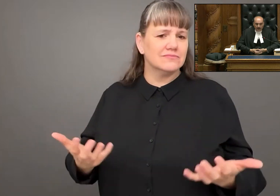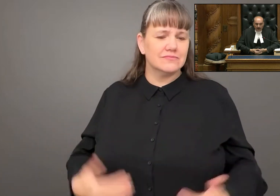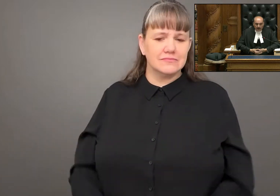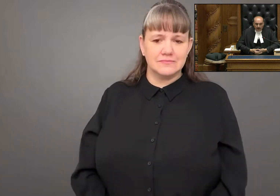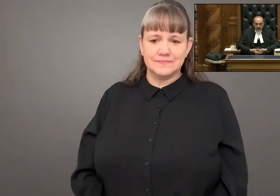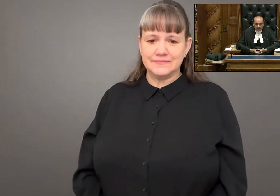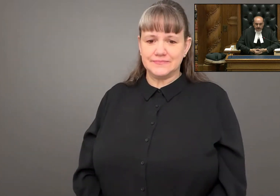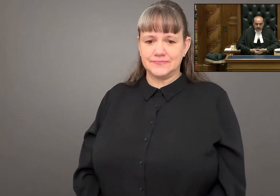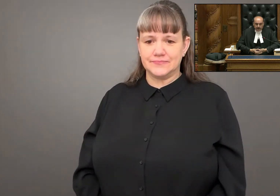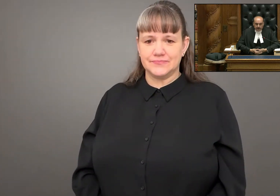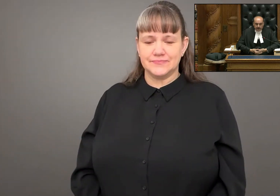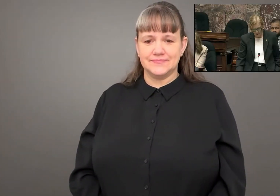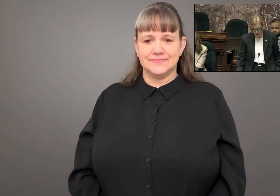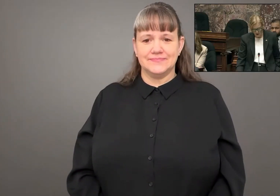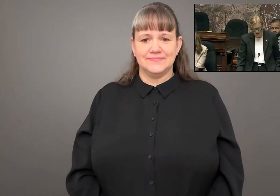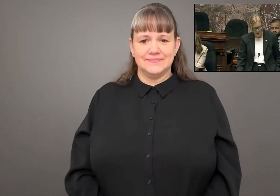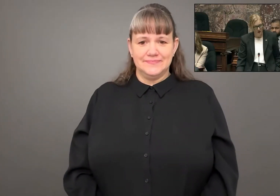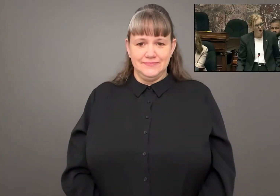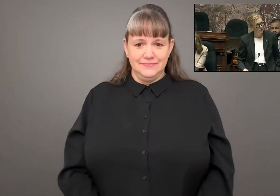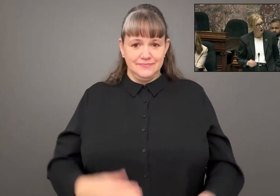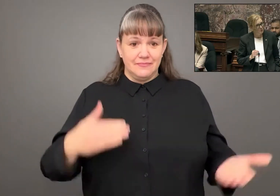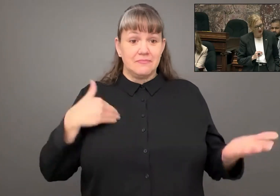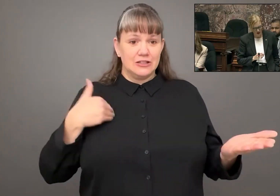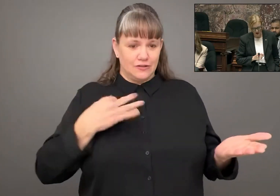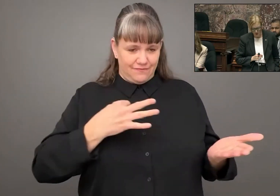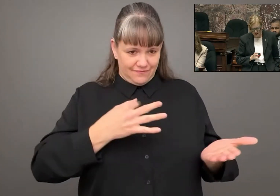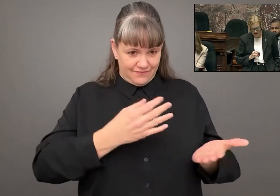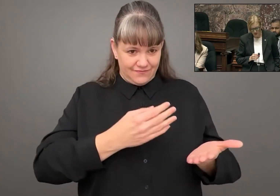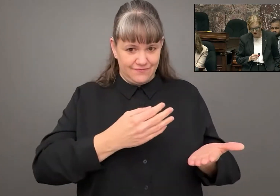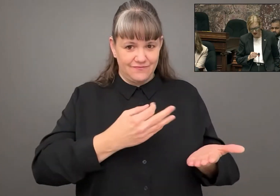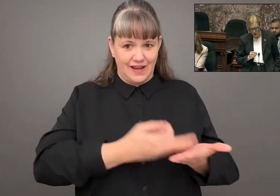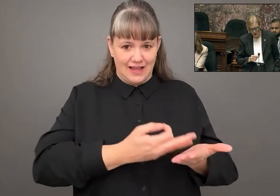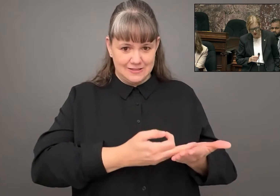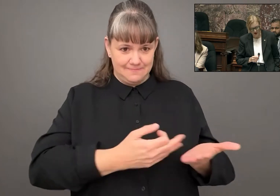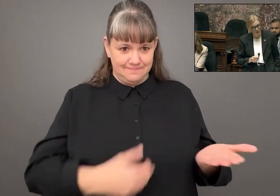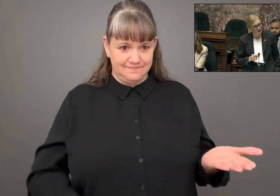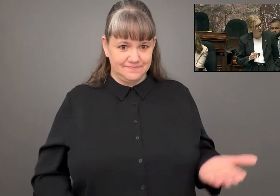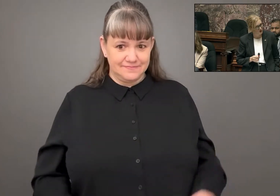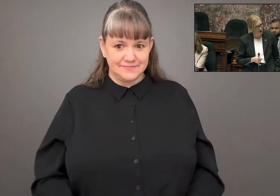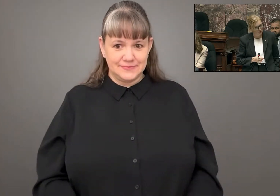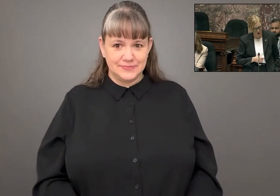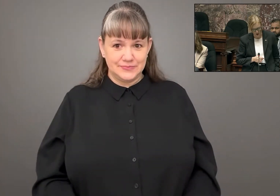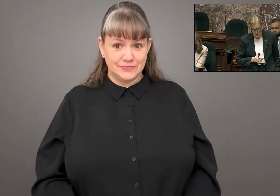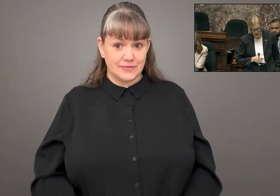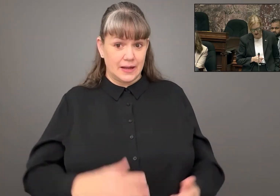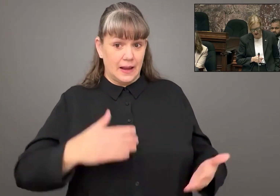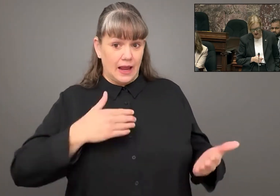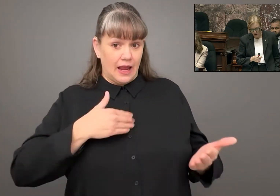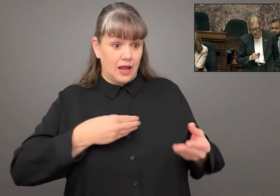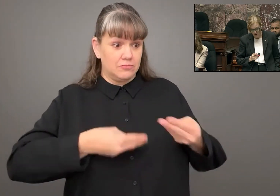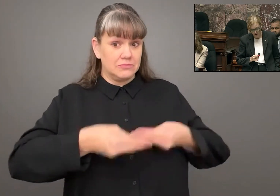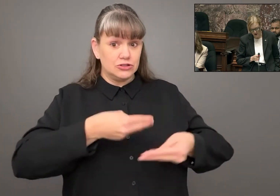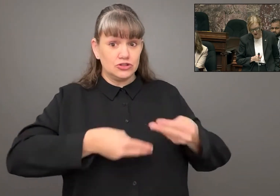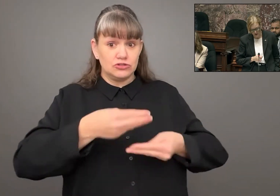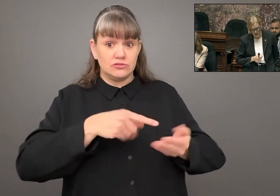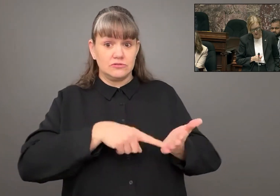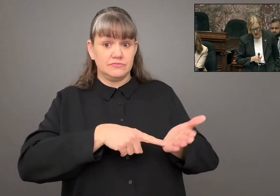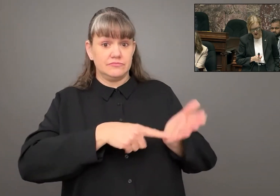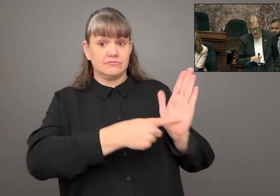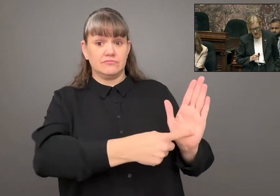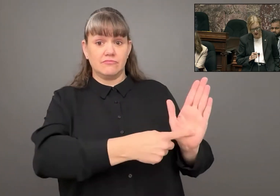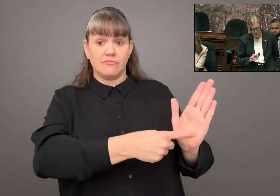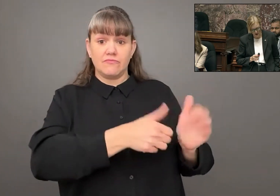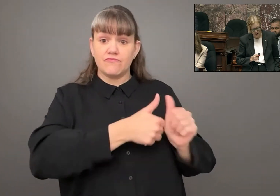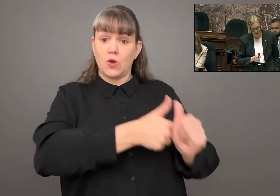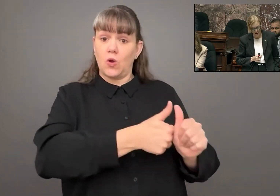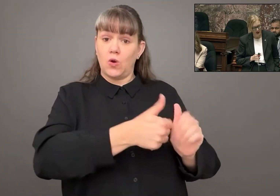Minister of Finance. Thank you, Honourable Speaker. Our budget was tabled in accordance with legislative requirements and prepared with the